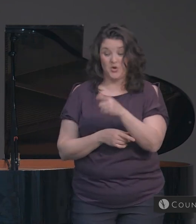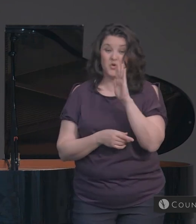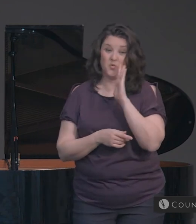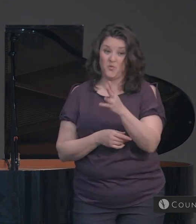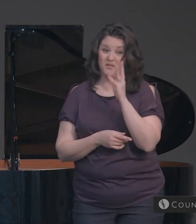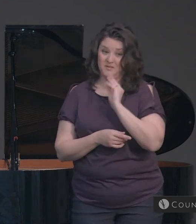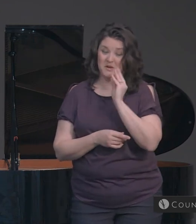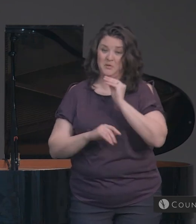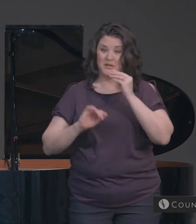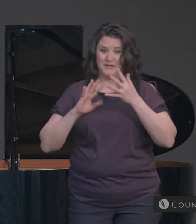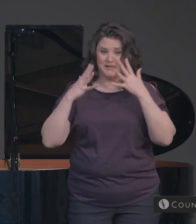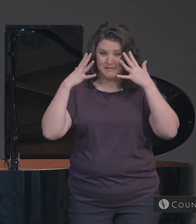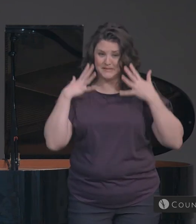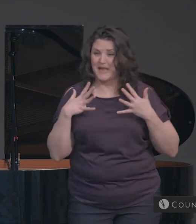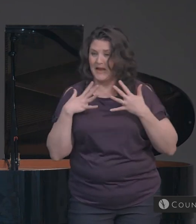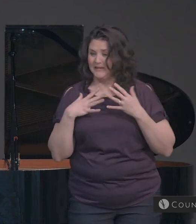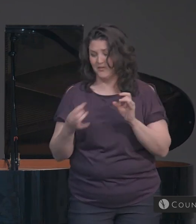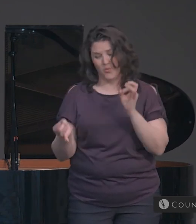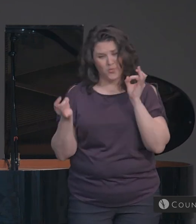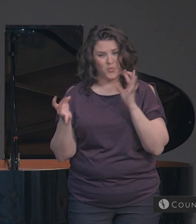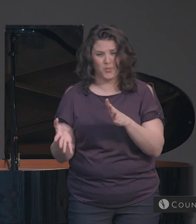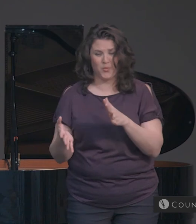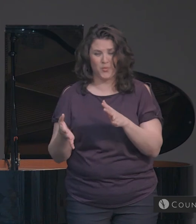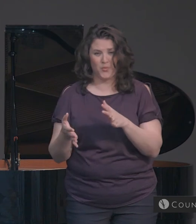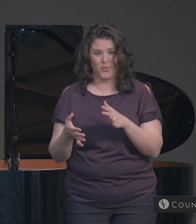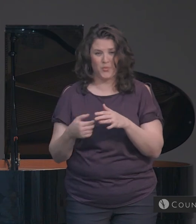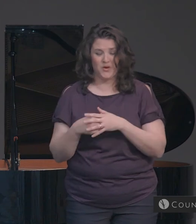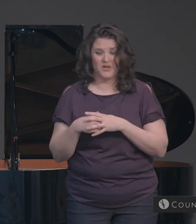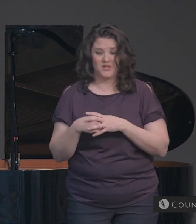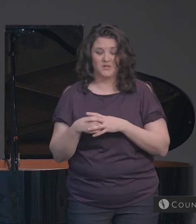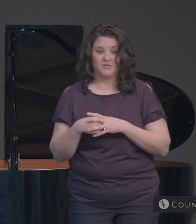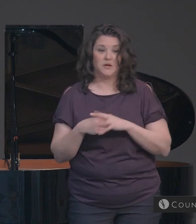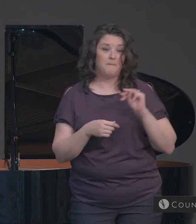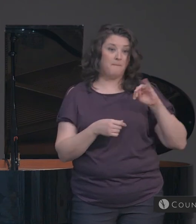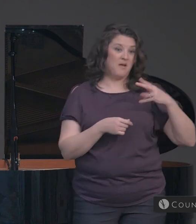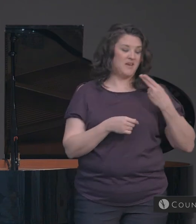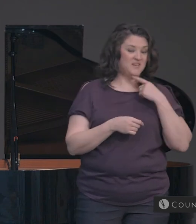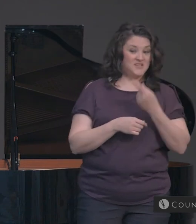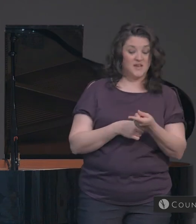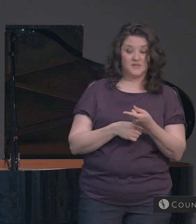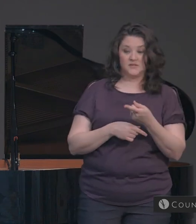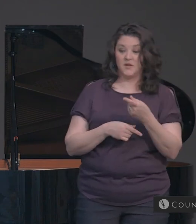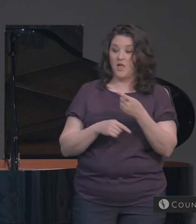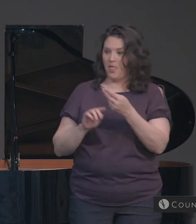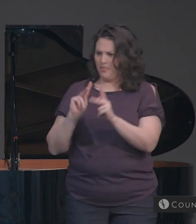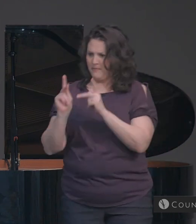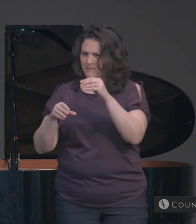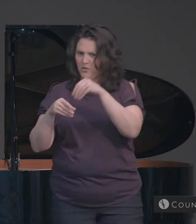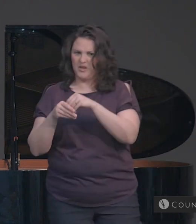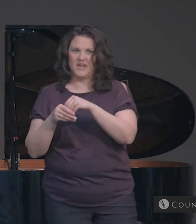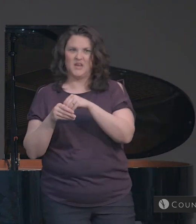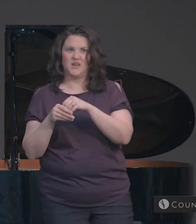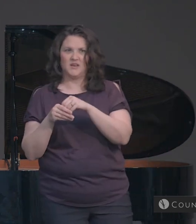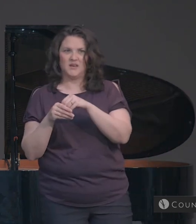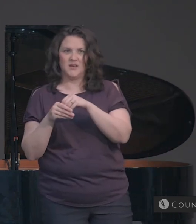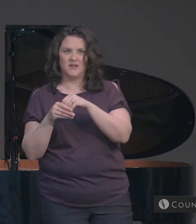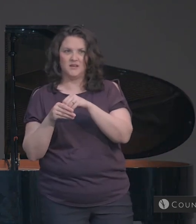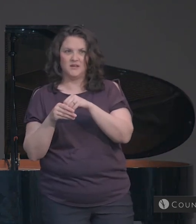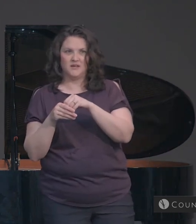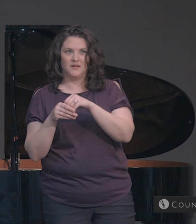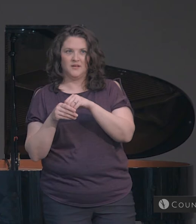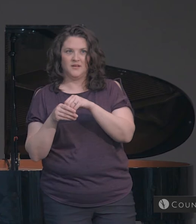awful. He says to the inhabitants of Shafir, pass on in nakedness and